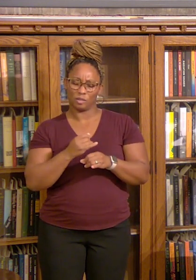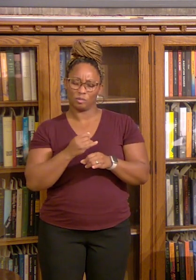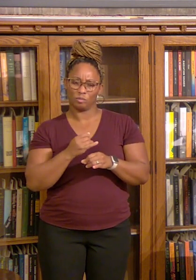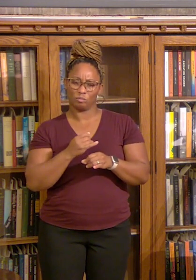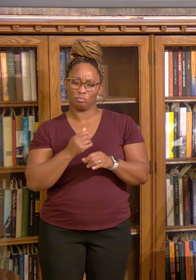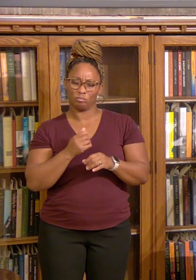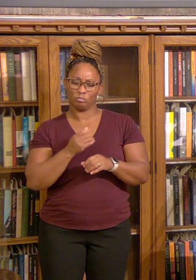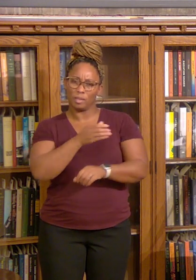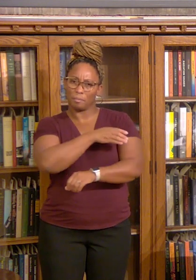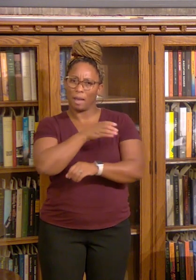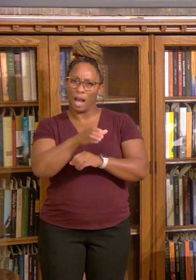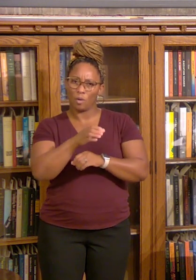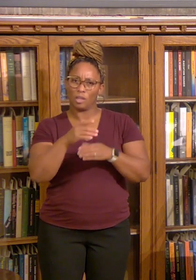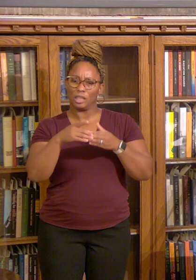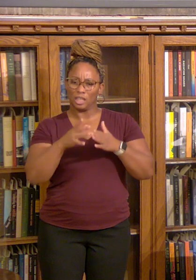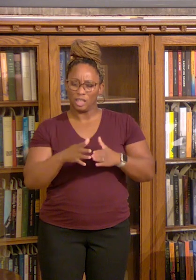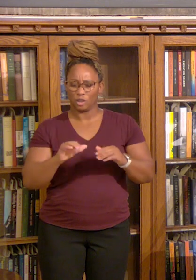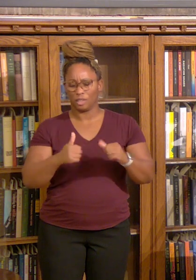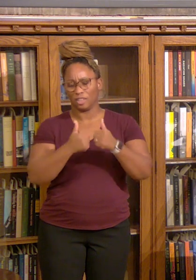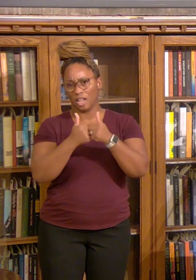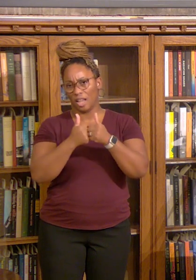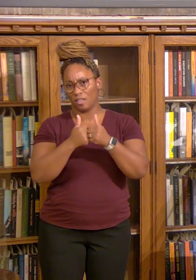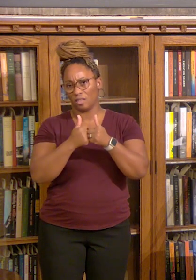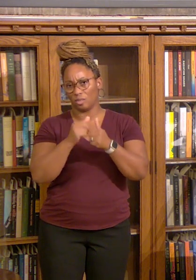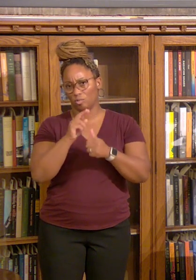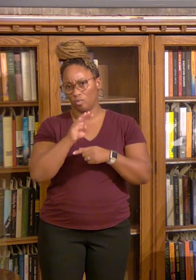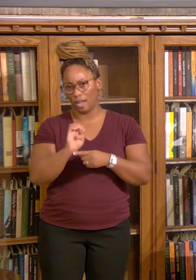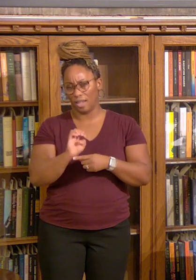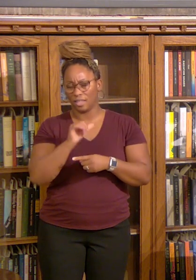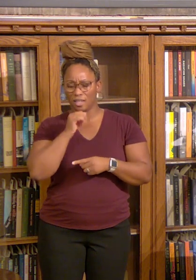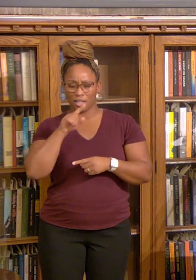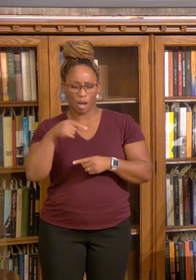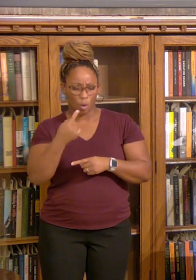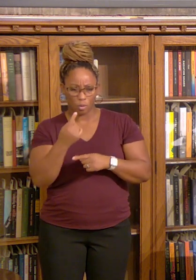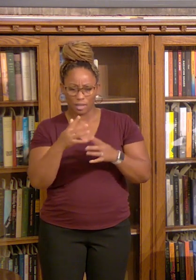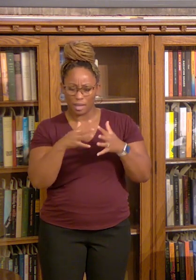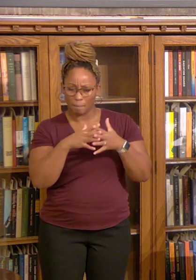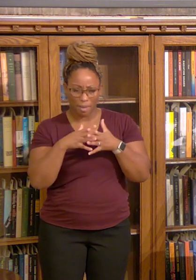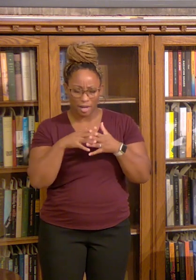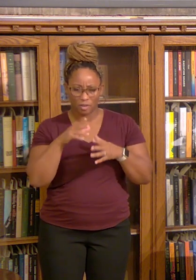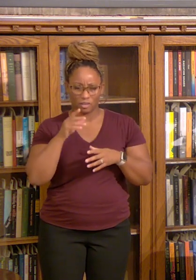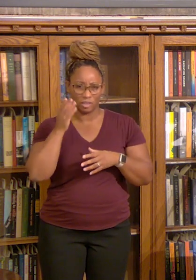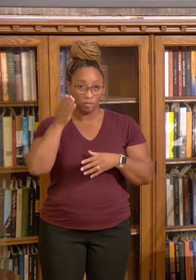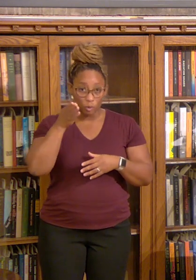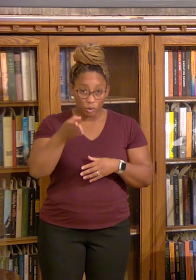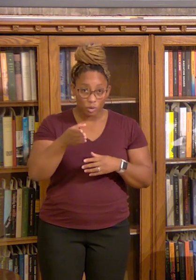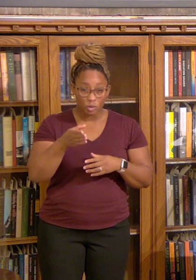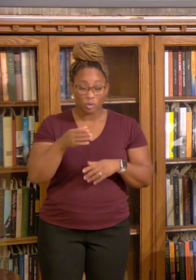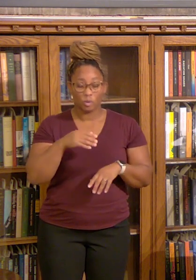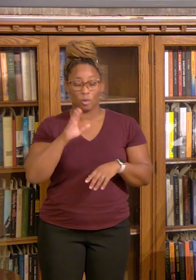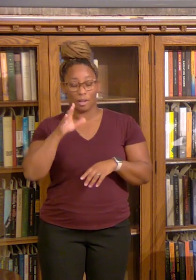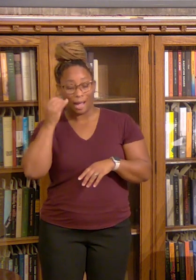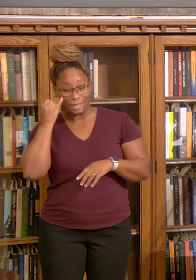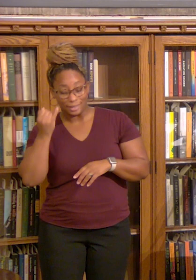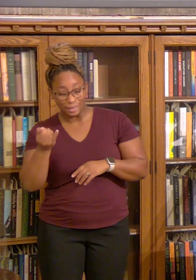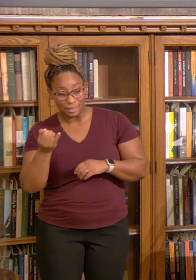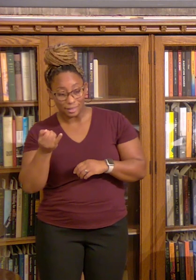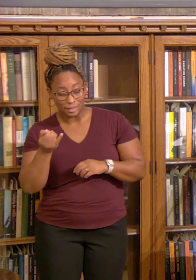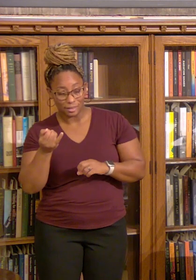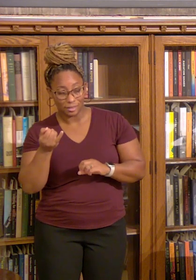challenge America's record on race it was really not just America's future America's